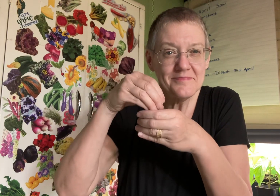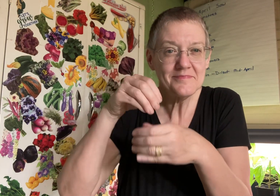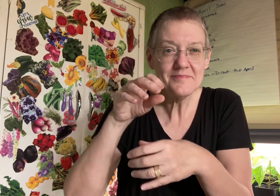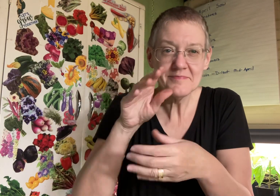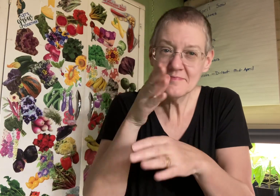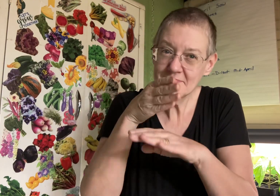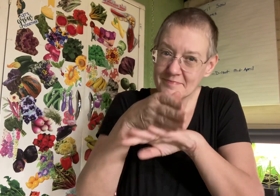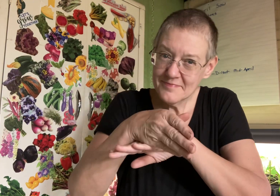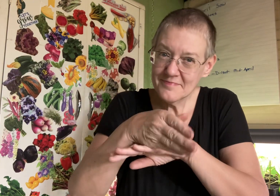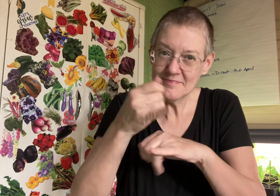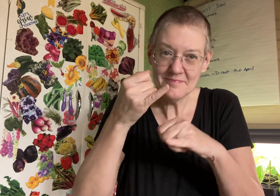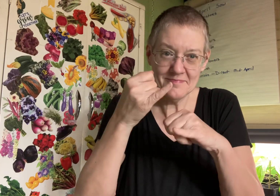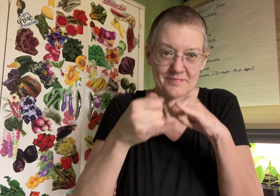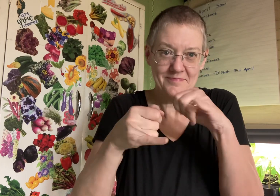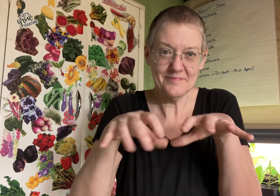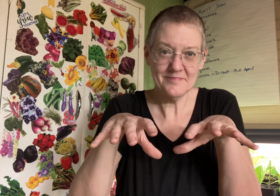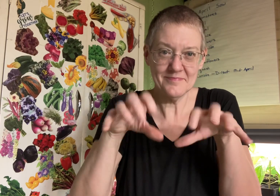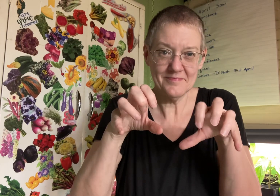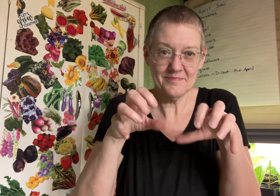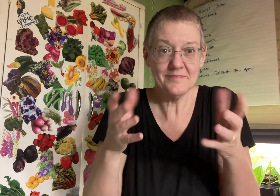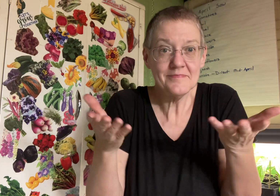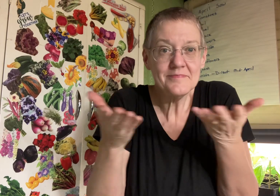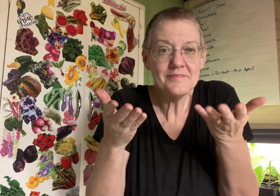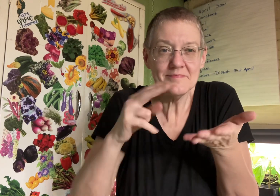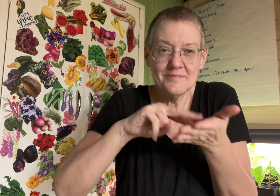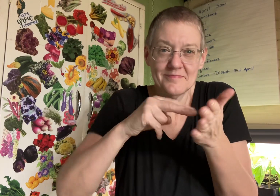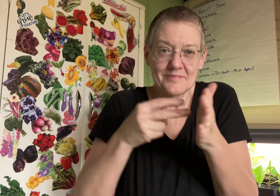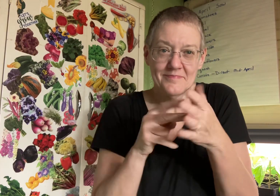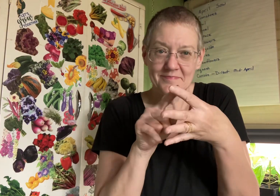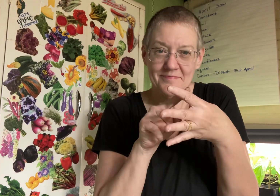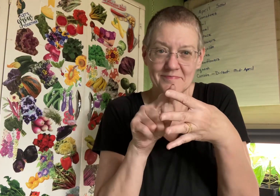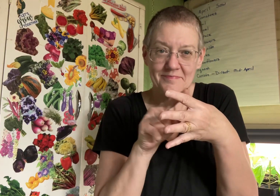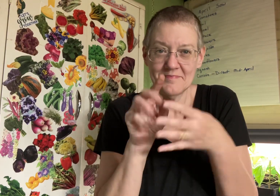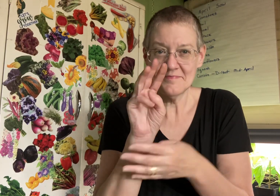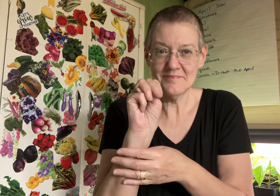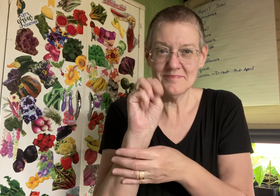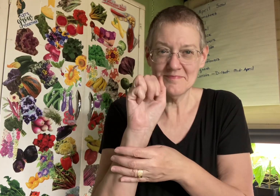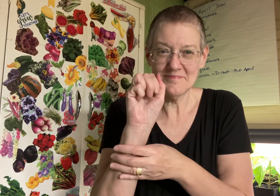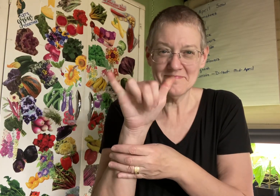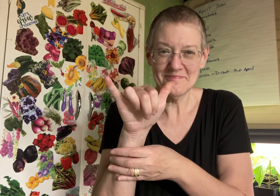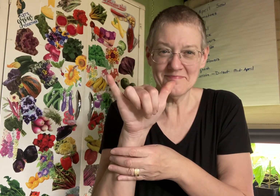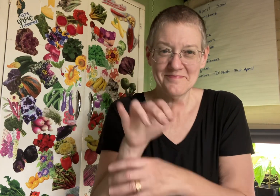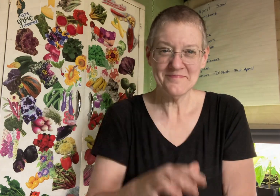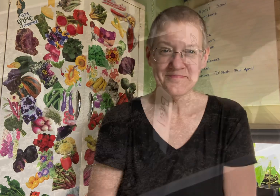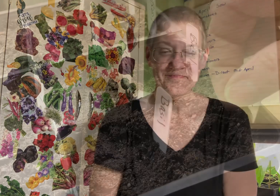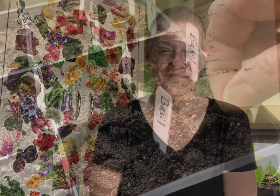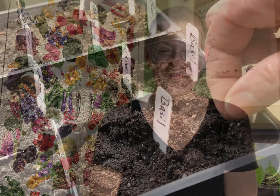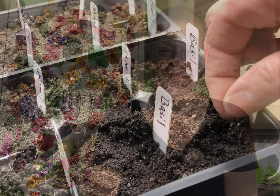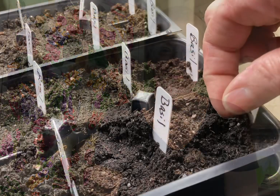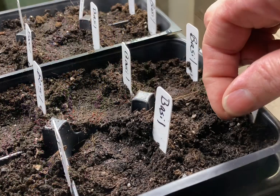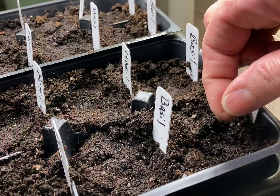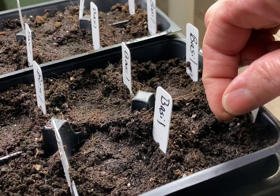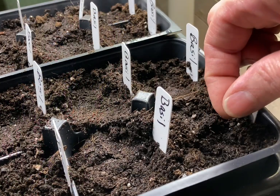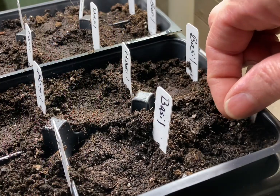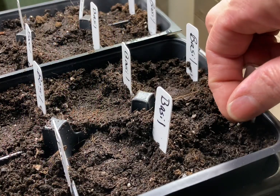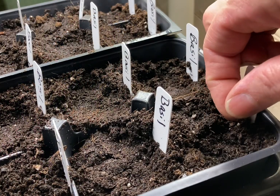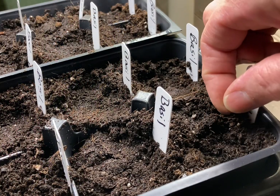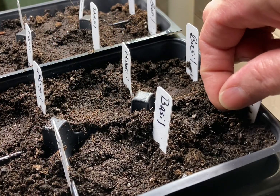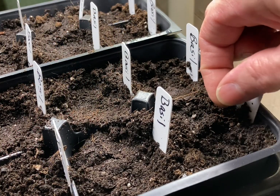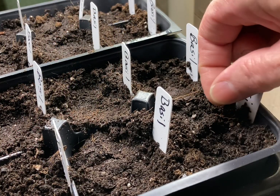Now I'm going to start hardening it off, getting it used to outside after the last frost, early May.